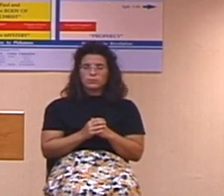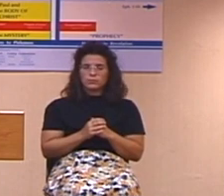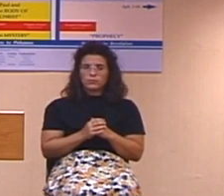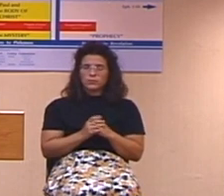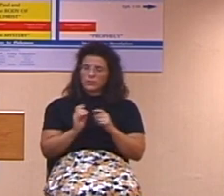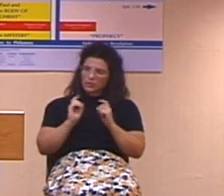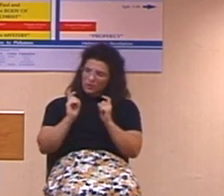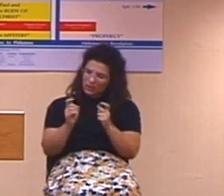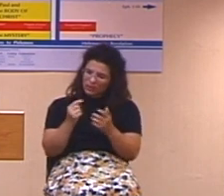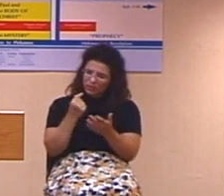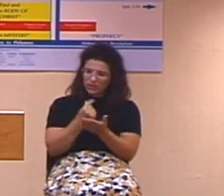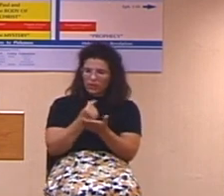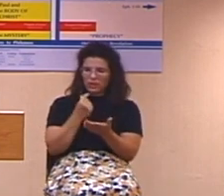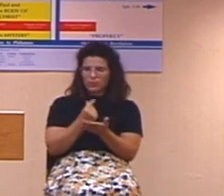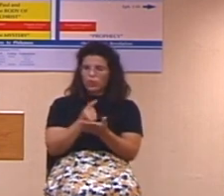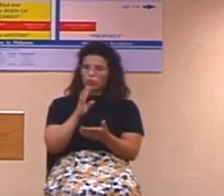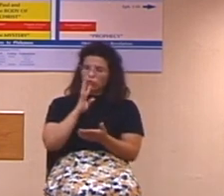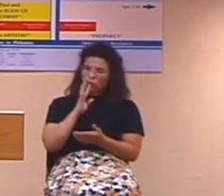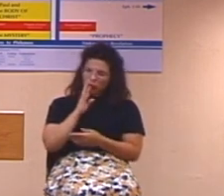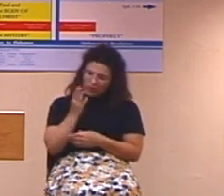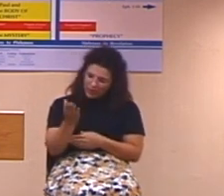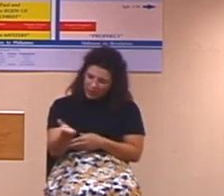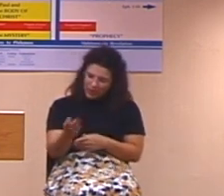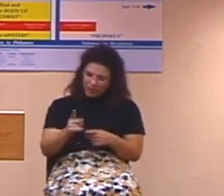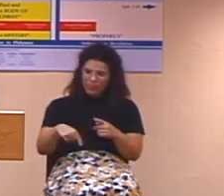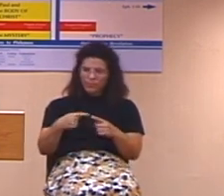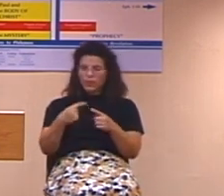And give them talk to them about the gospel.